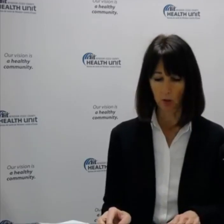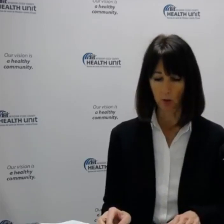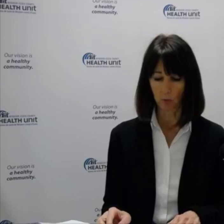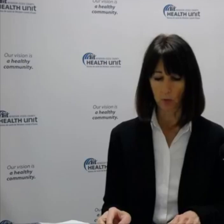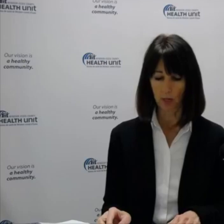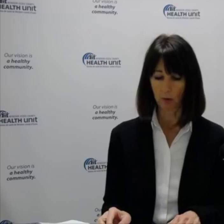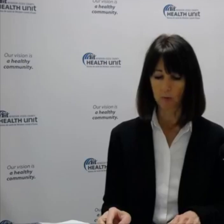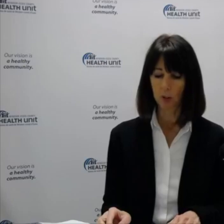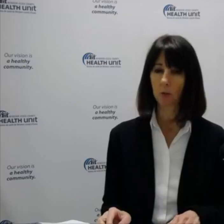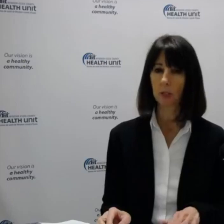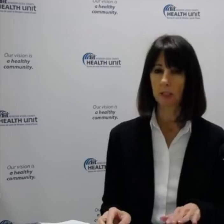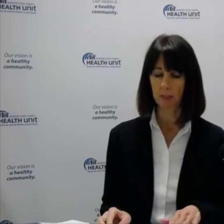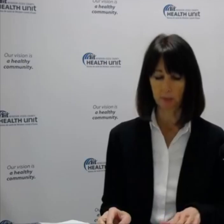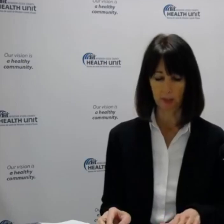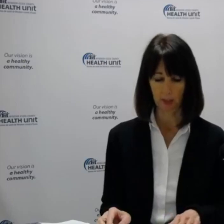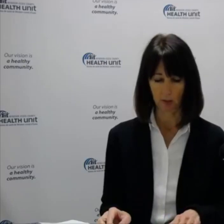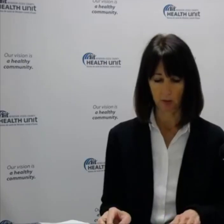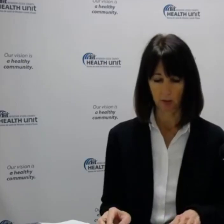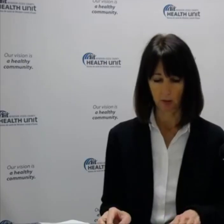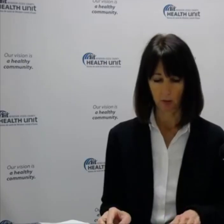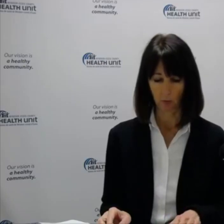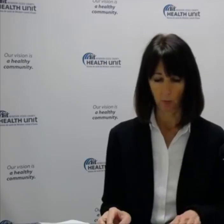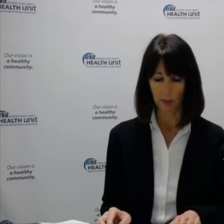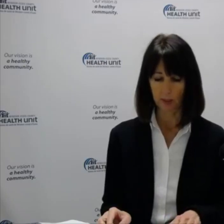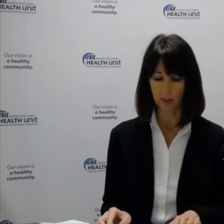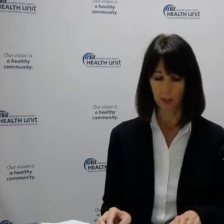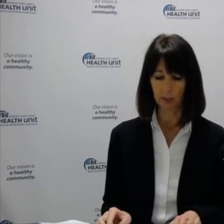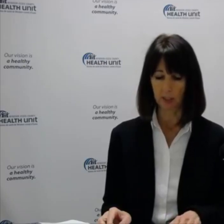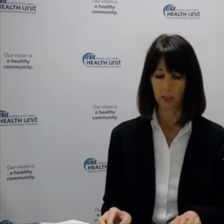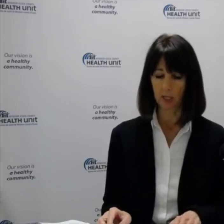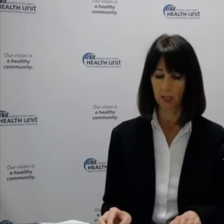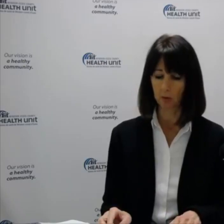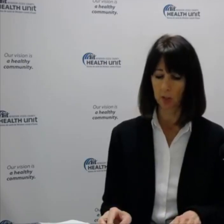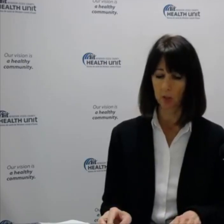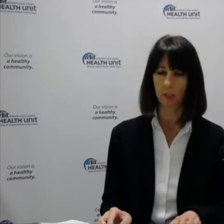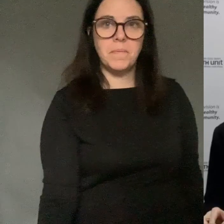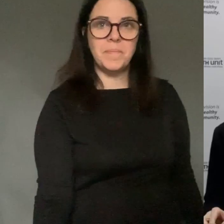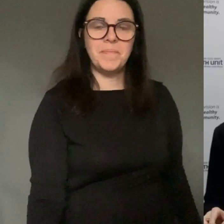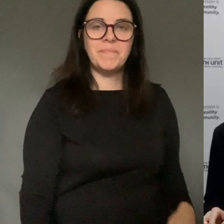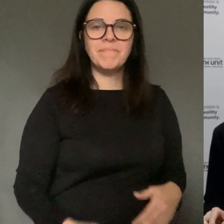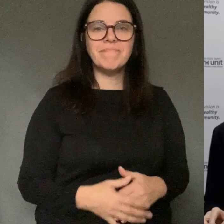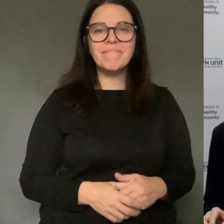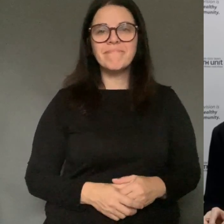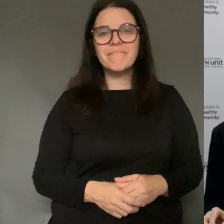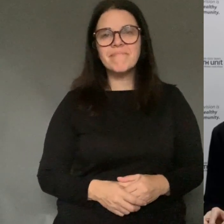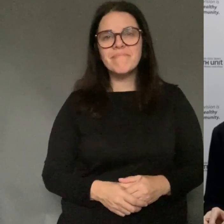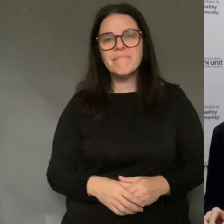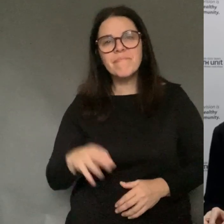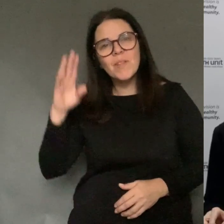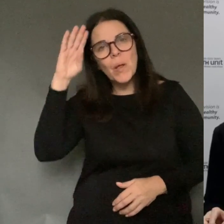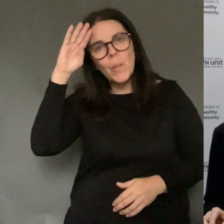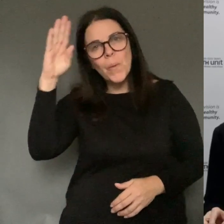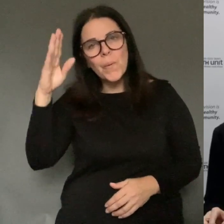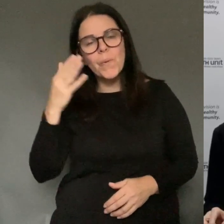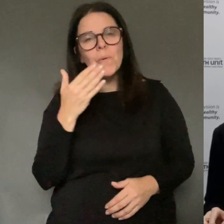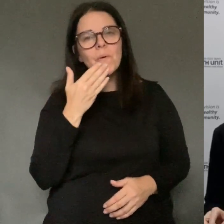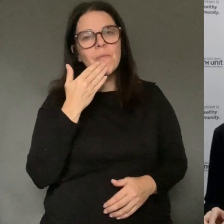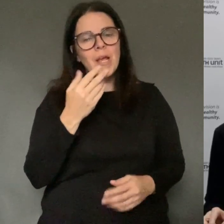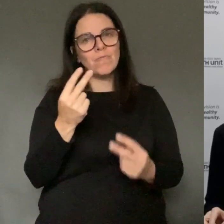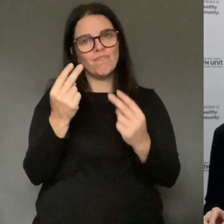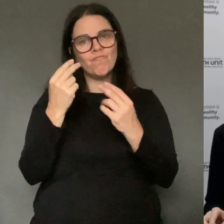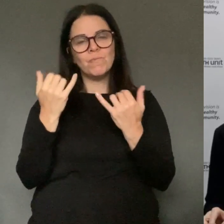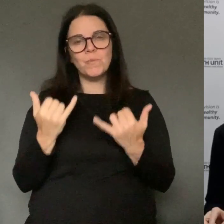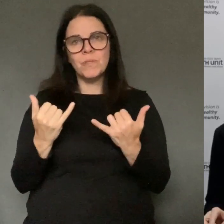you know, we now have 2 assessment centers. One is in Leamington at Erie Shores Healthcare, and the other is at Windsor Regional